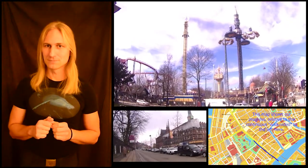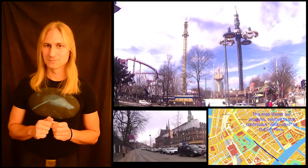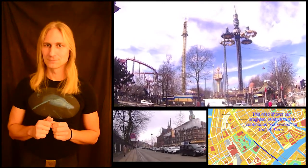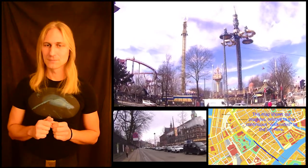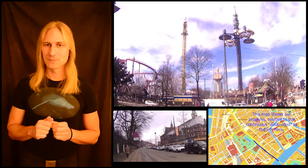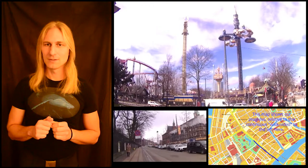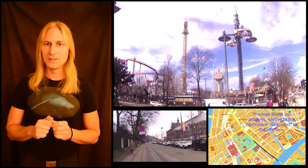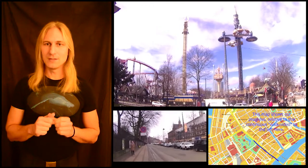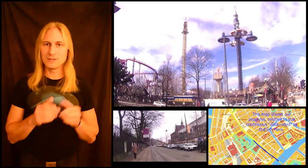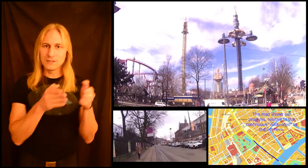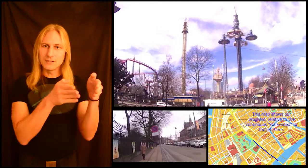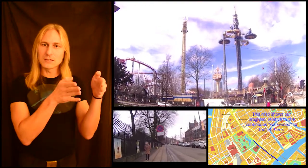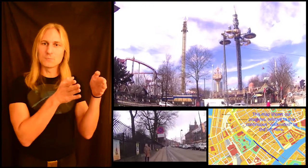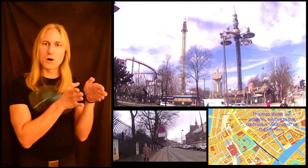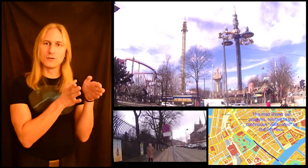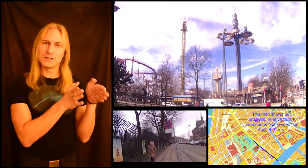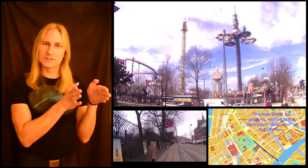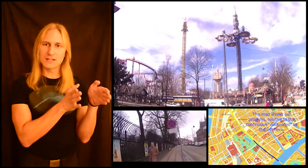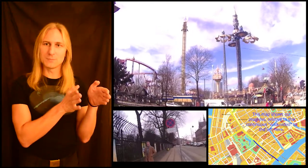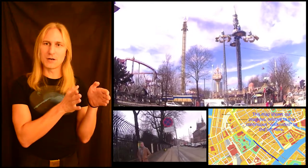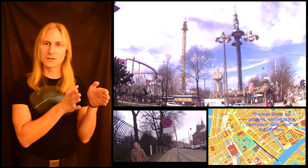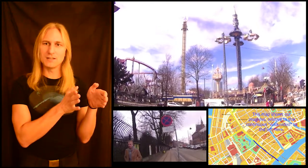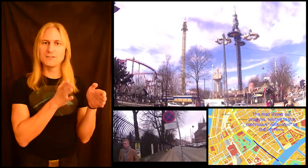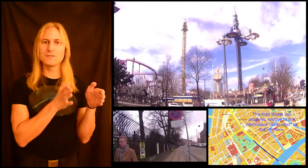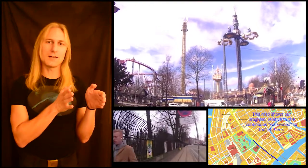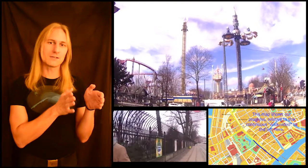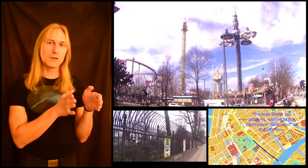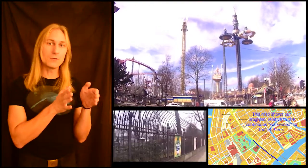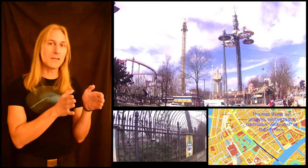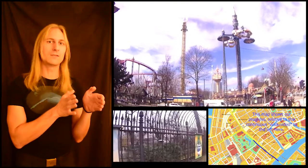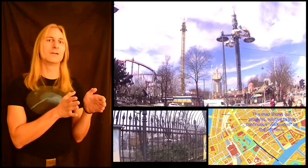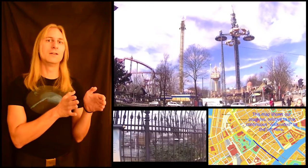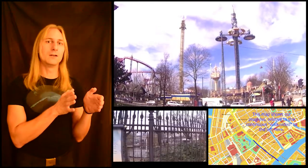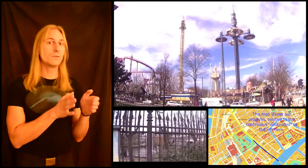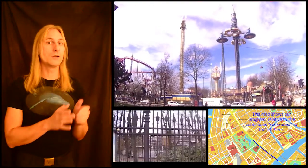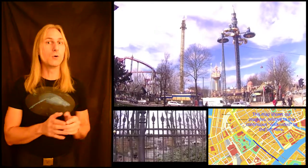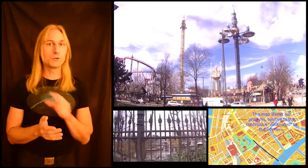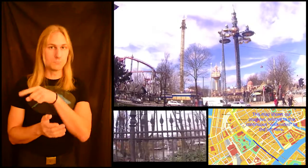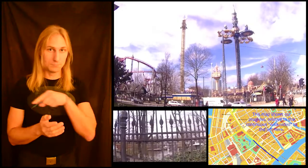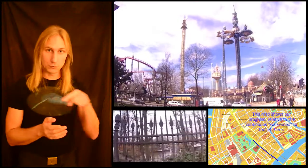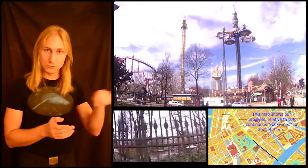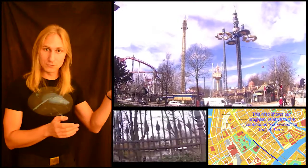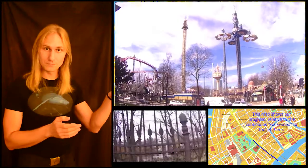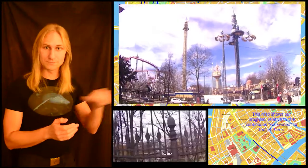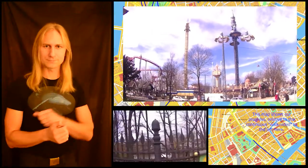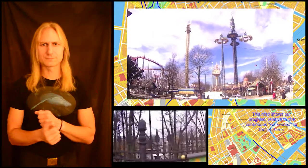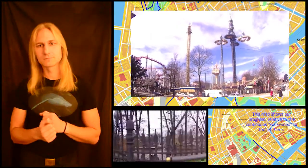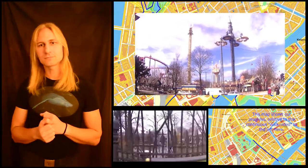fortification. The little pond inside the park is in fact a remainder of the old